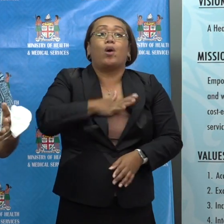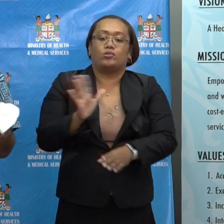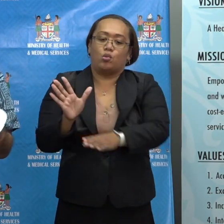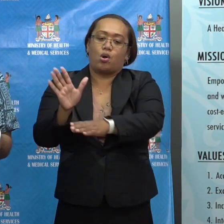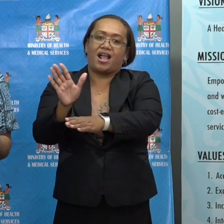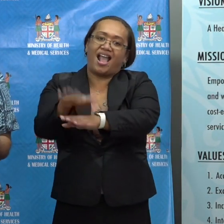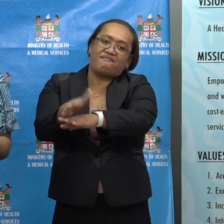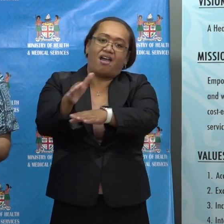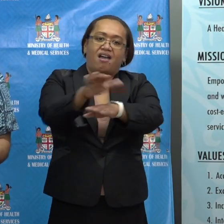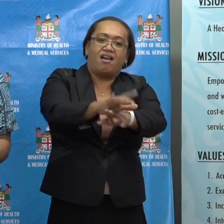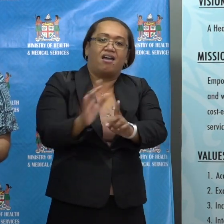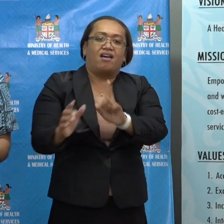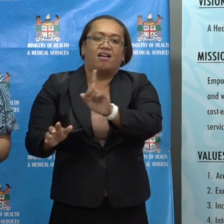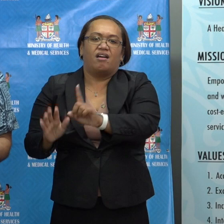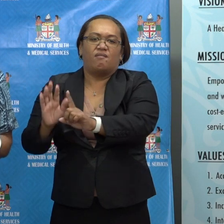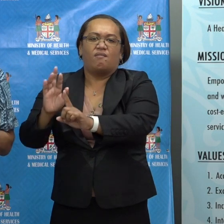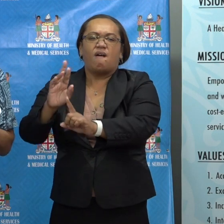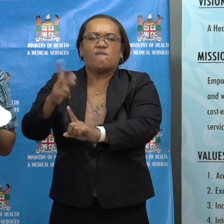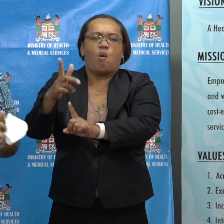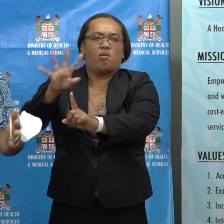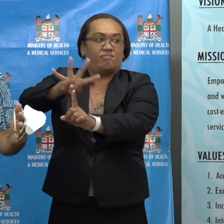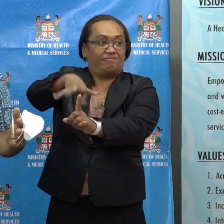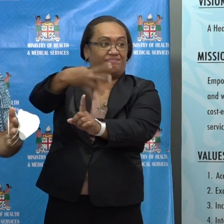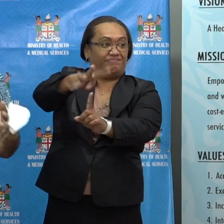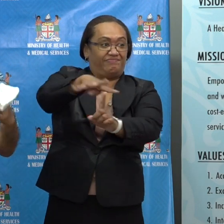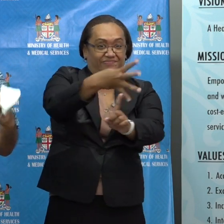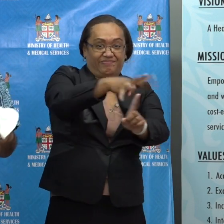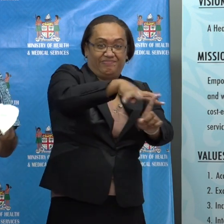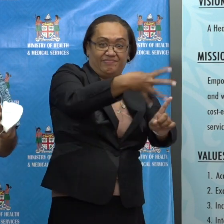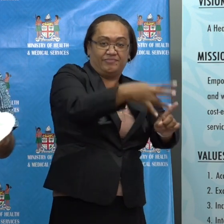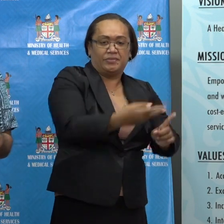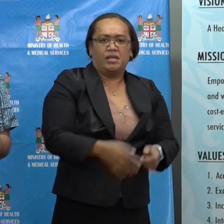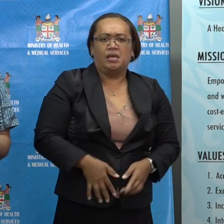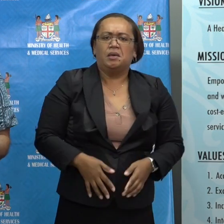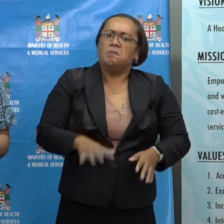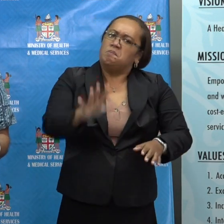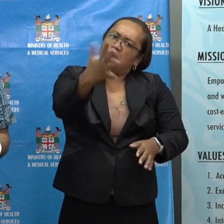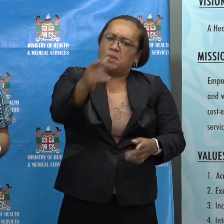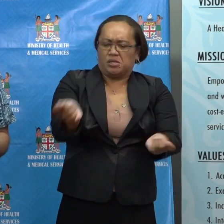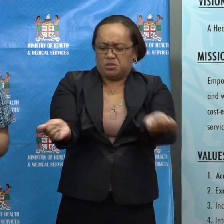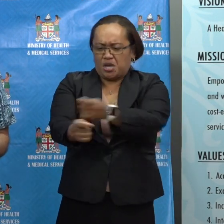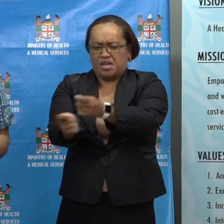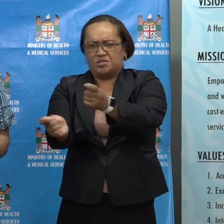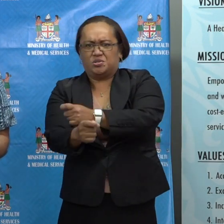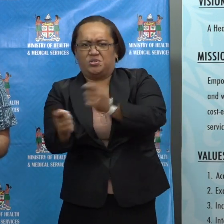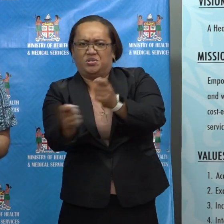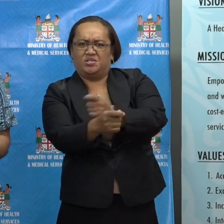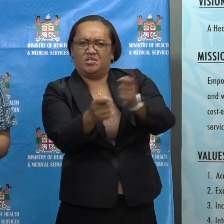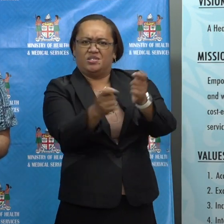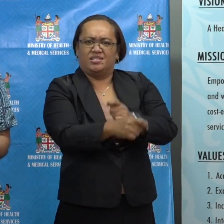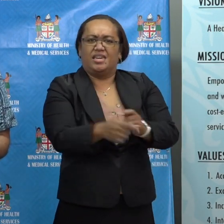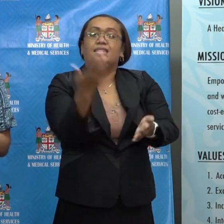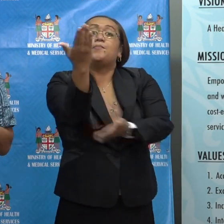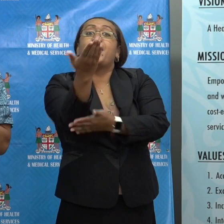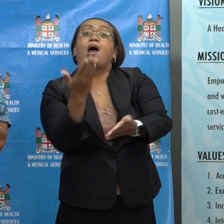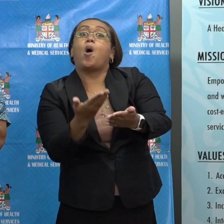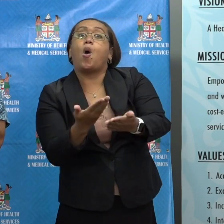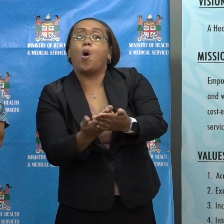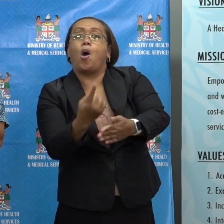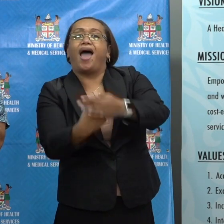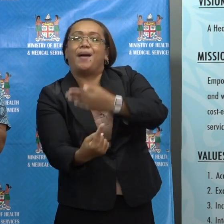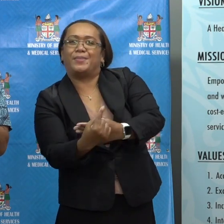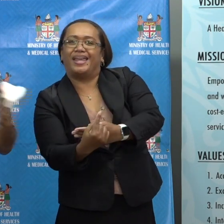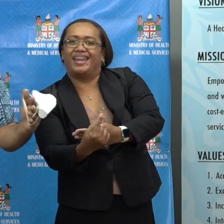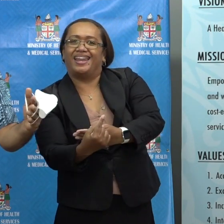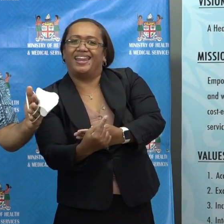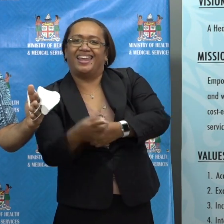the area of interest. The containment zone might change too according to the history we get. If the history becomes